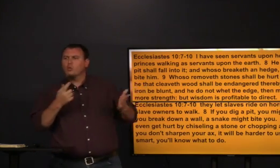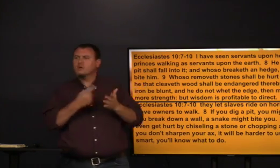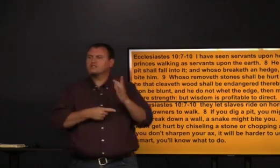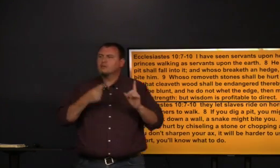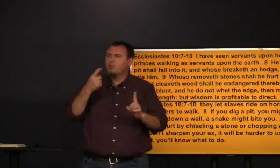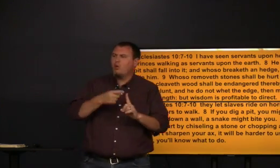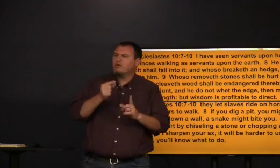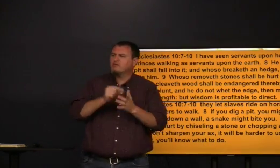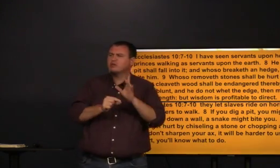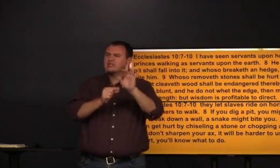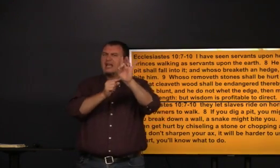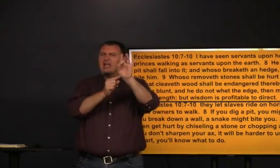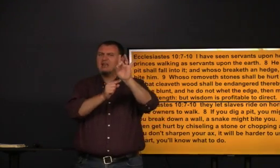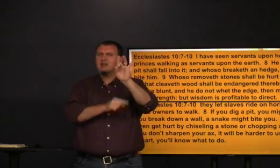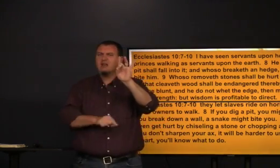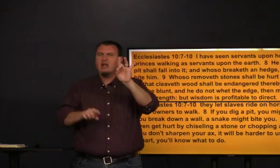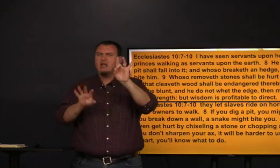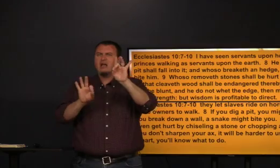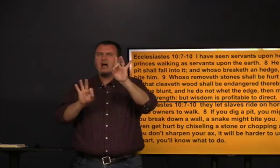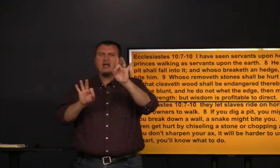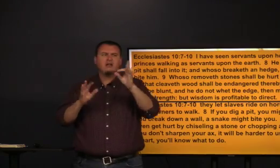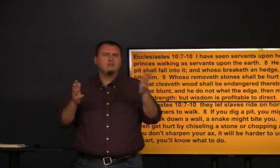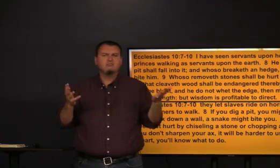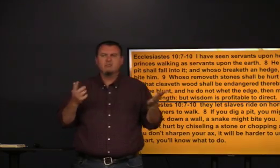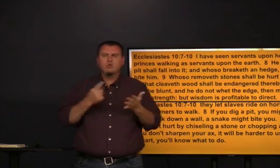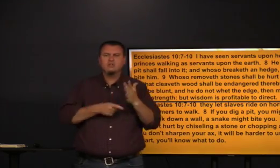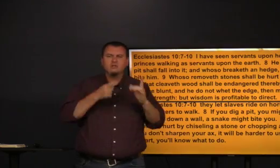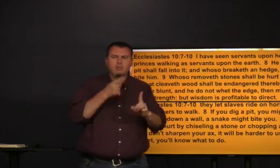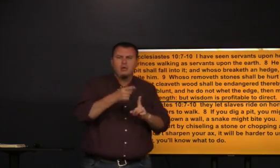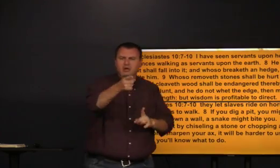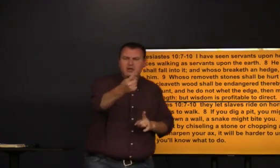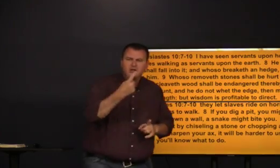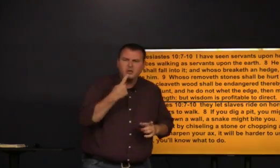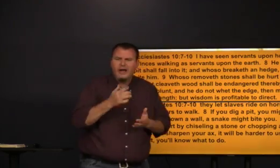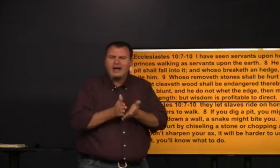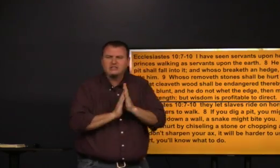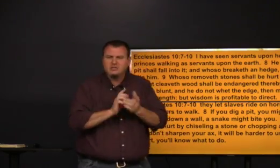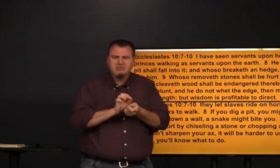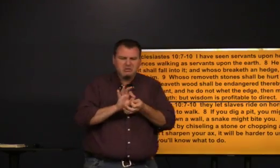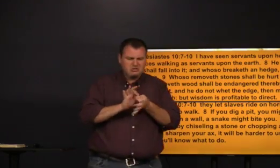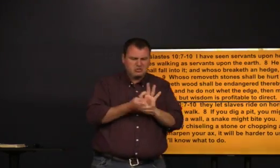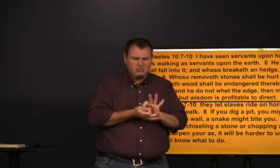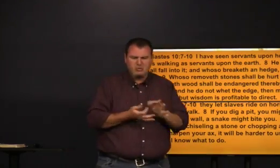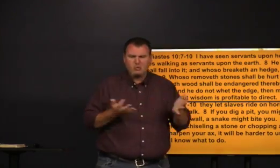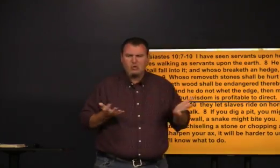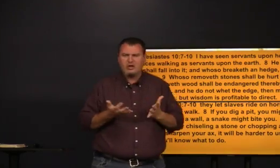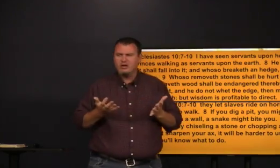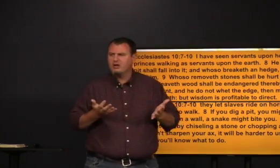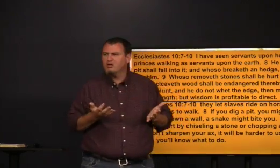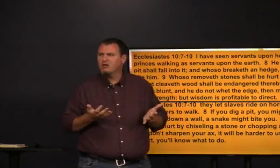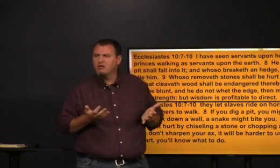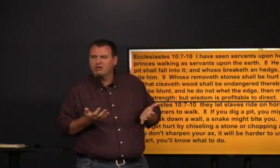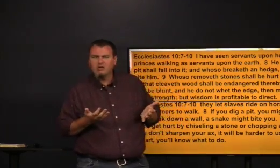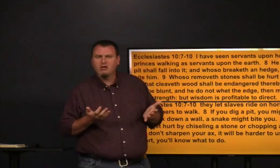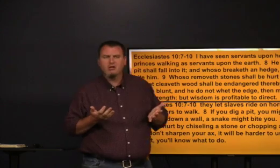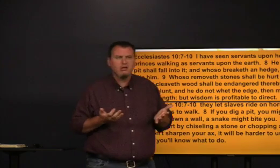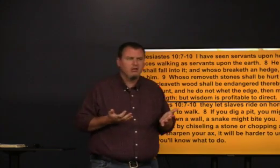What's the point? Verse 8 and 9. What's the point? You asked. Interpret what?